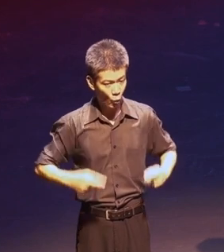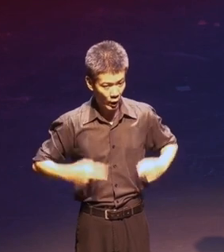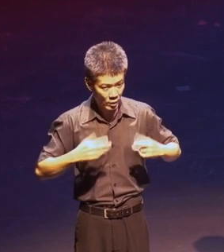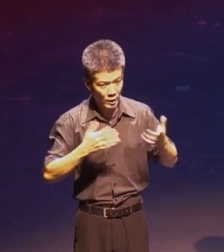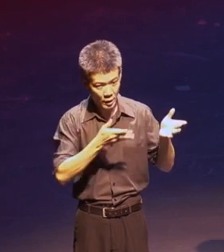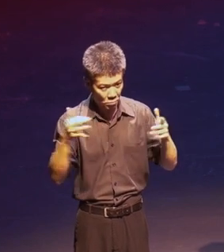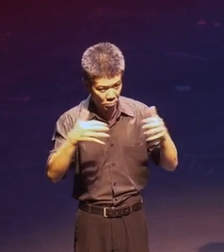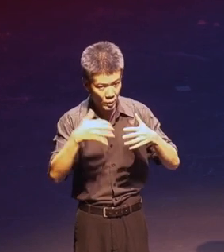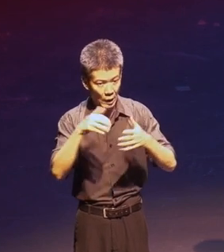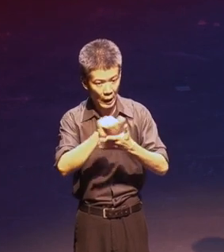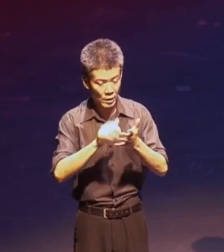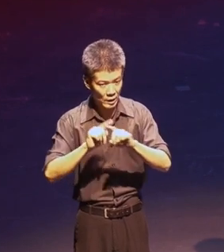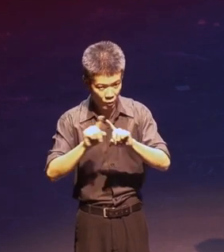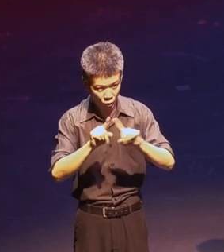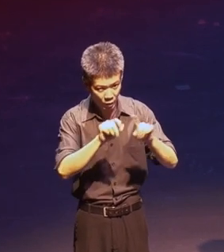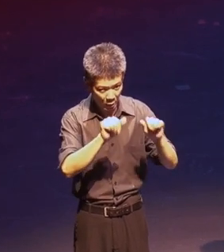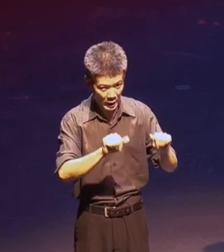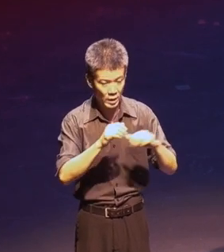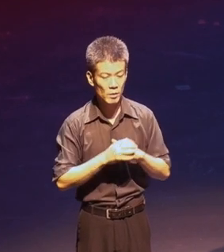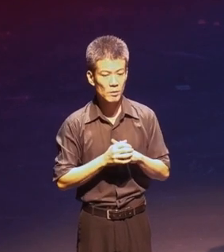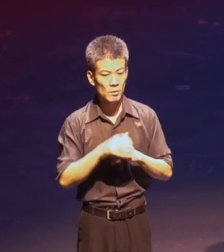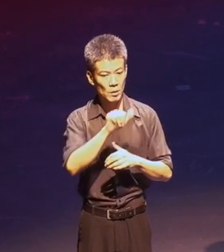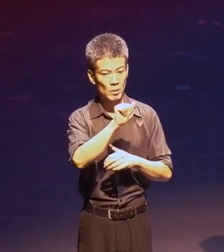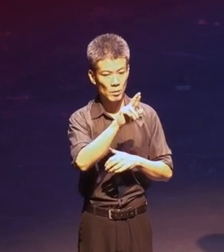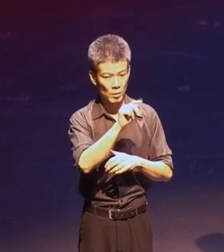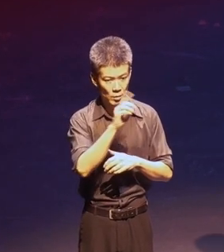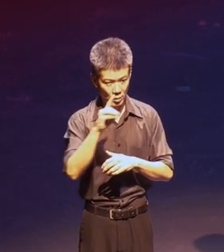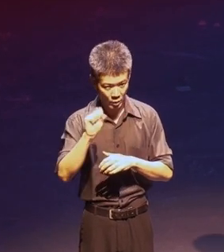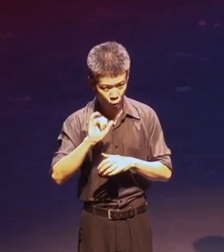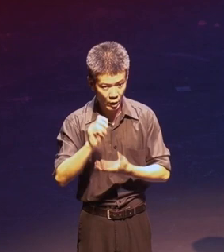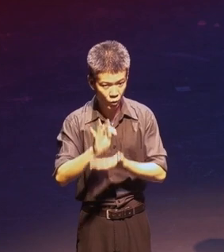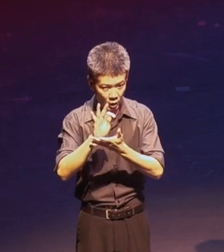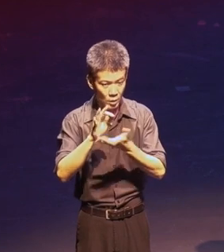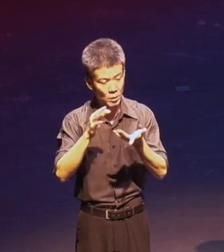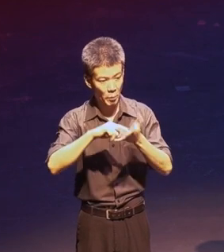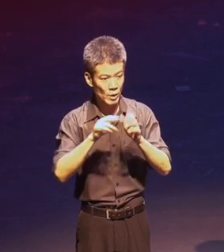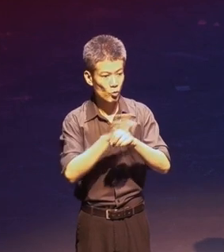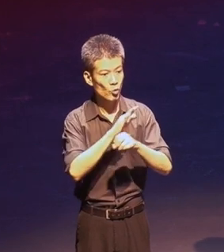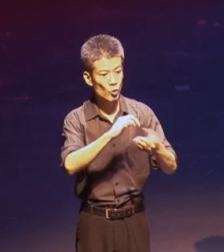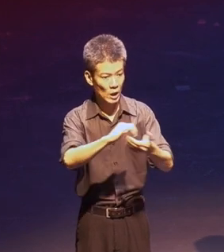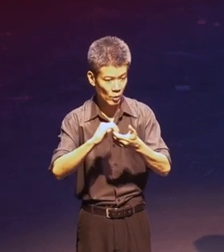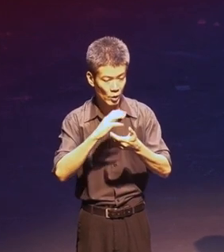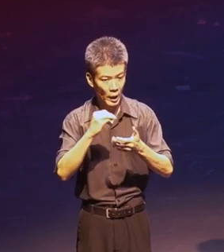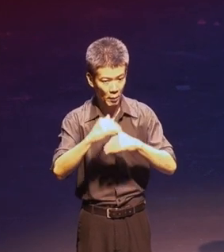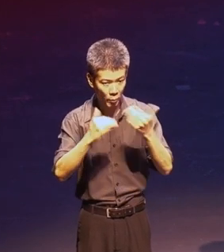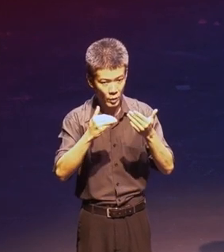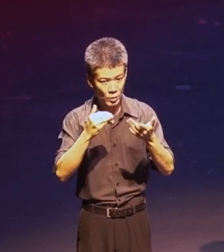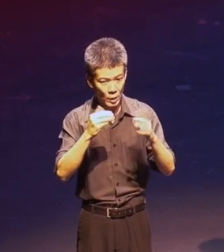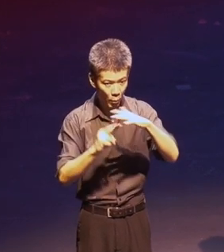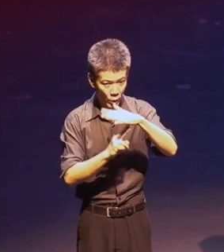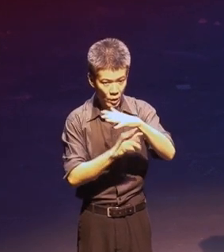that bring together artists of all abilities, ArtDis also facilitates meaningful collaborations and builds